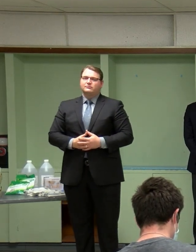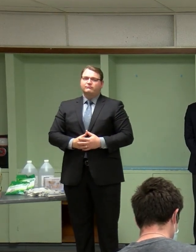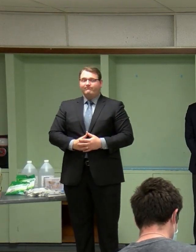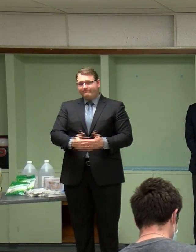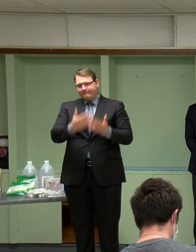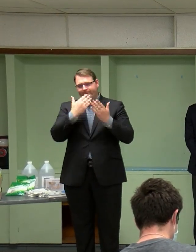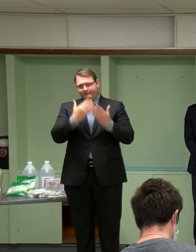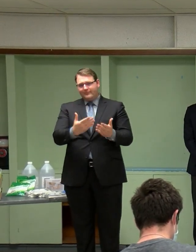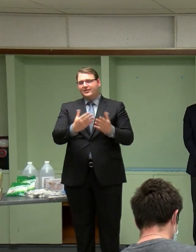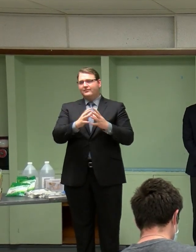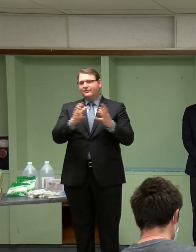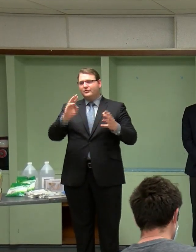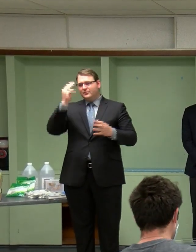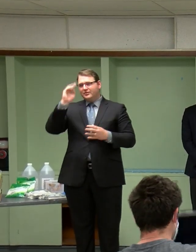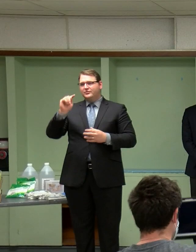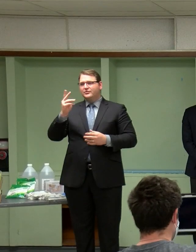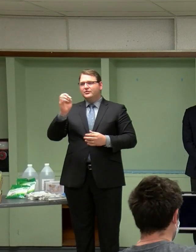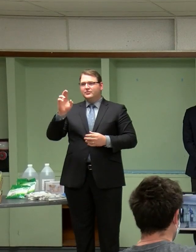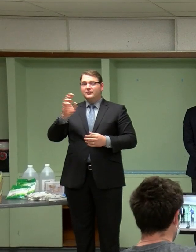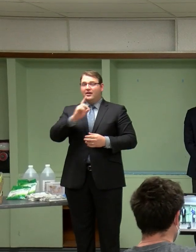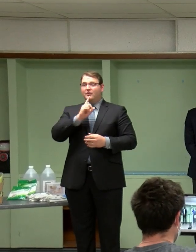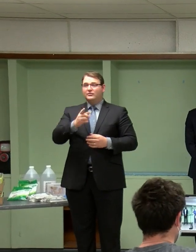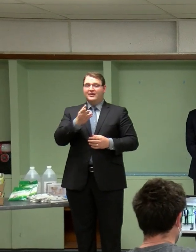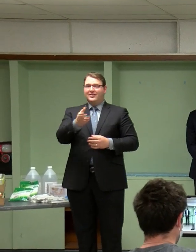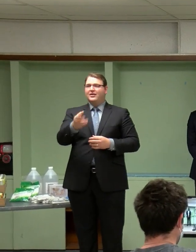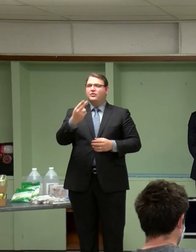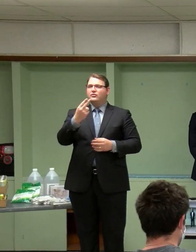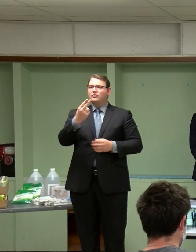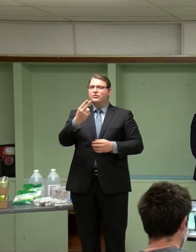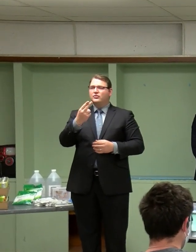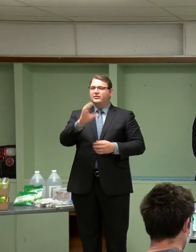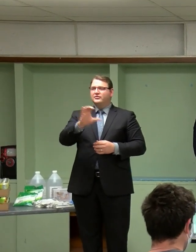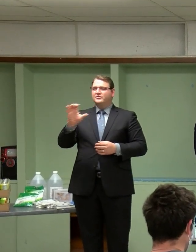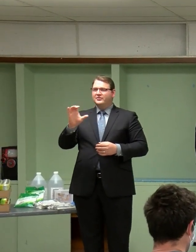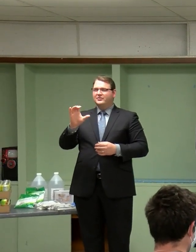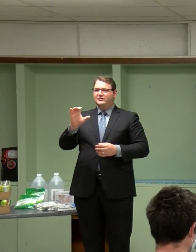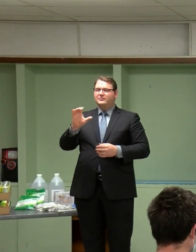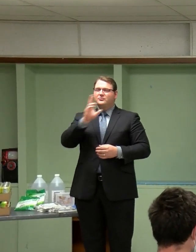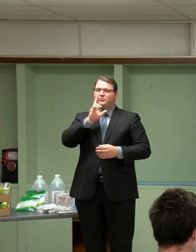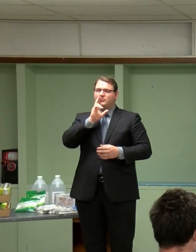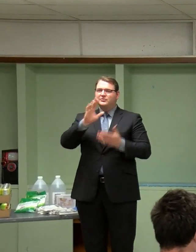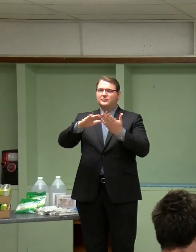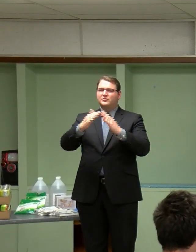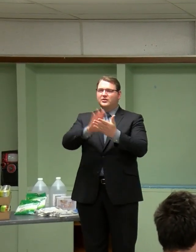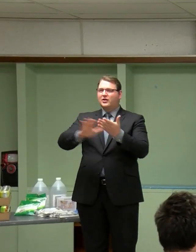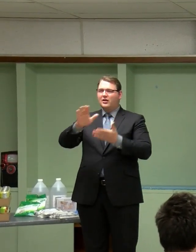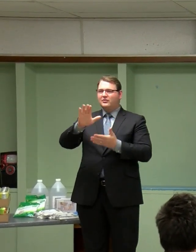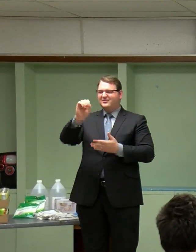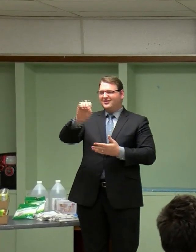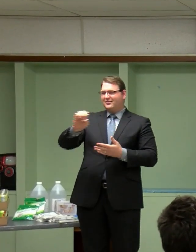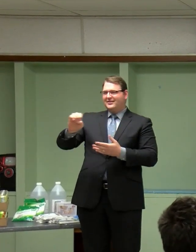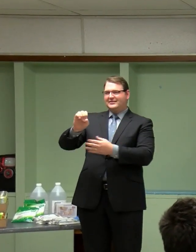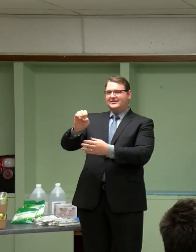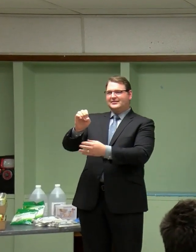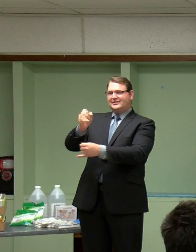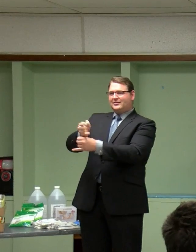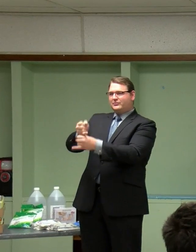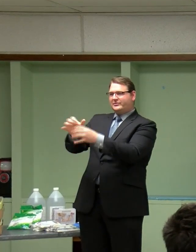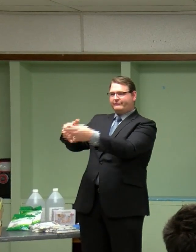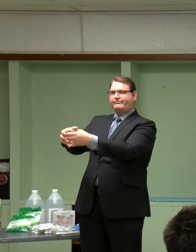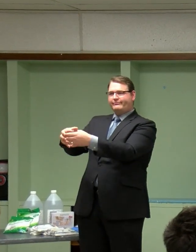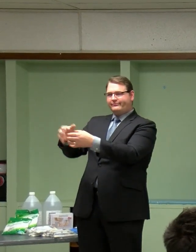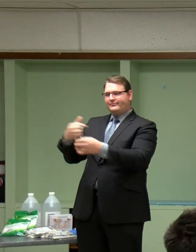Thank you so much, Mayor Turner. It was actually at Houston Community College, the Southeast campus, that our wonderful fire chief came and helped us.